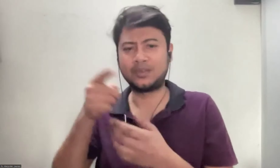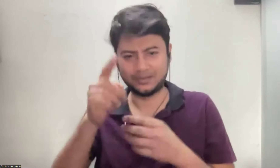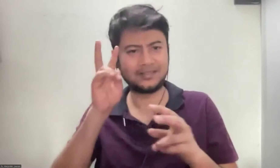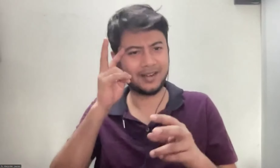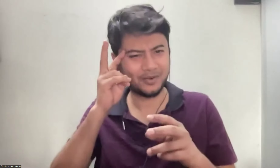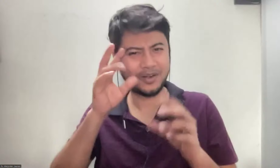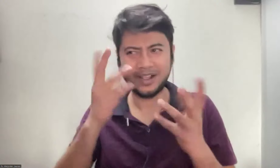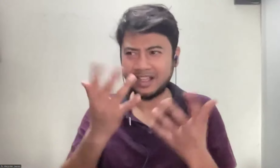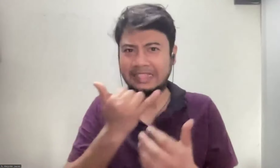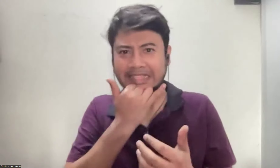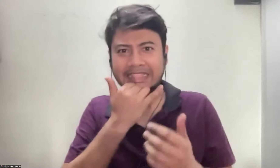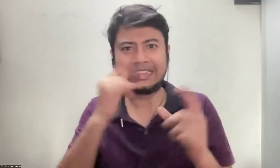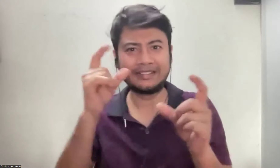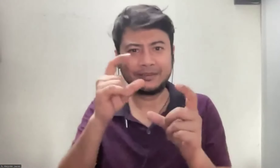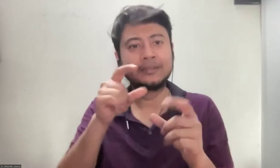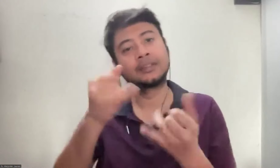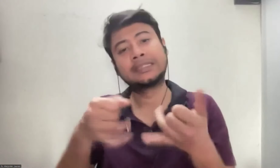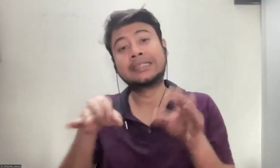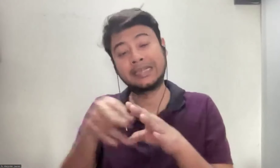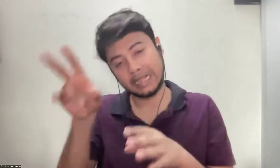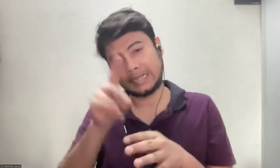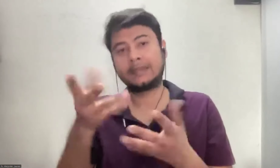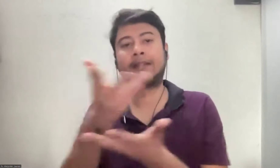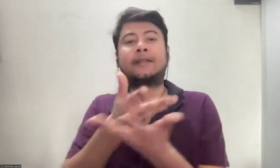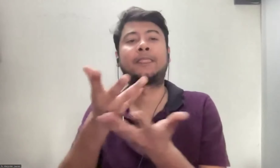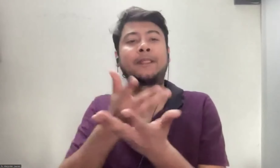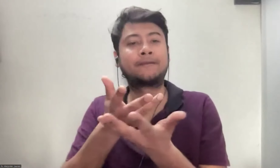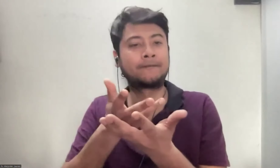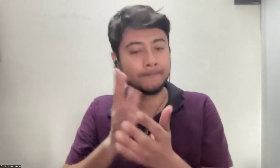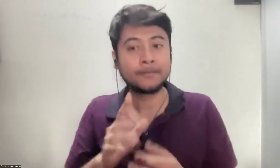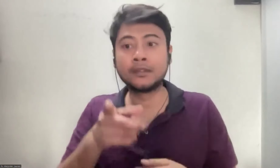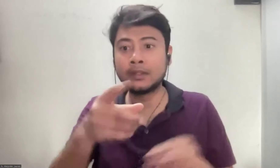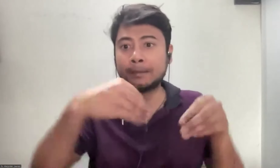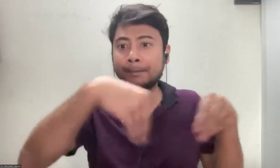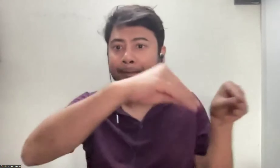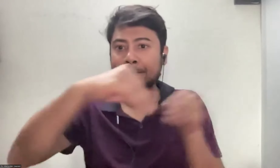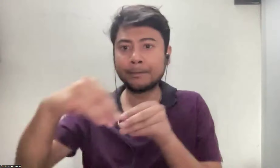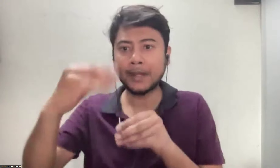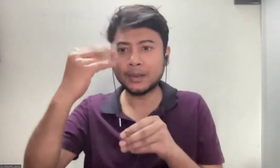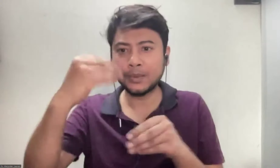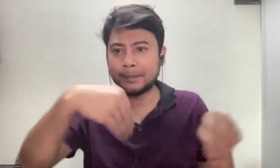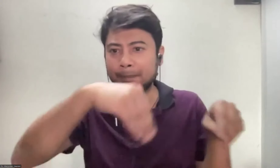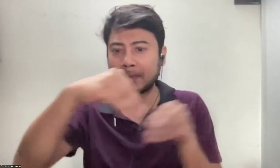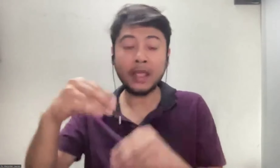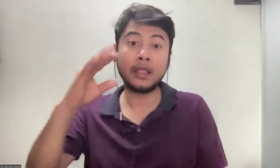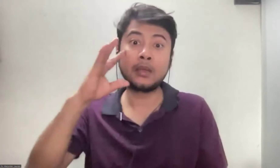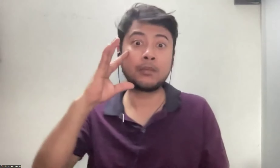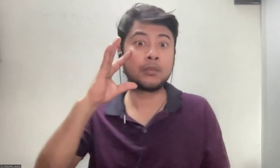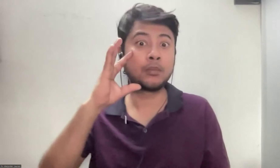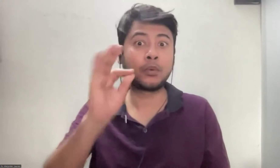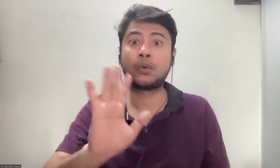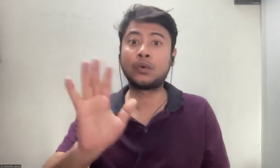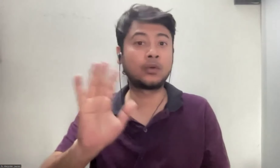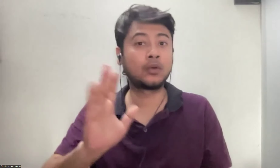collect from puja, is lost on the ground. So mat is very important. We don't stand on the floor and do